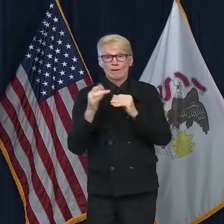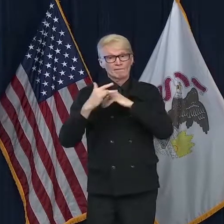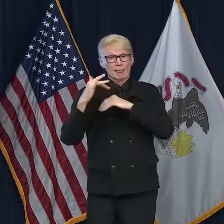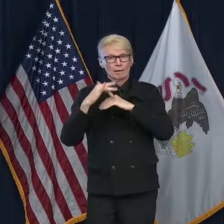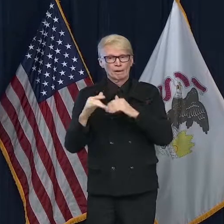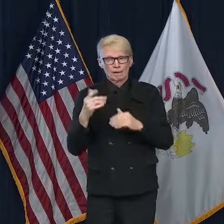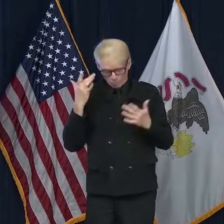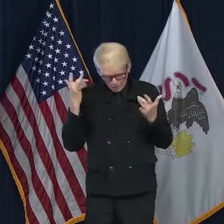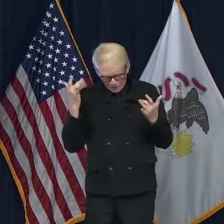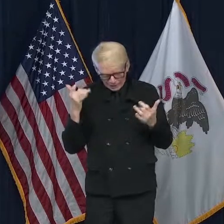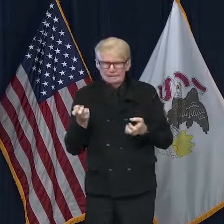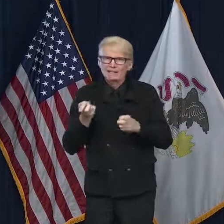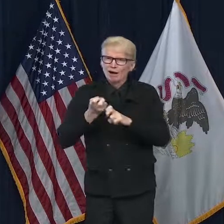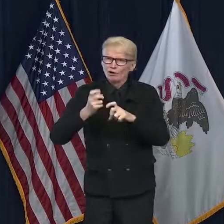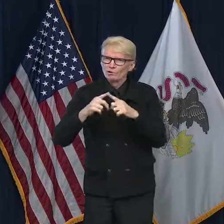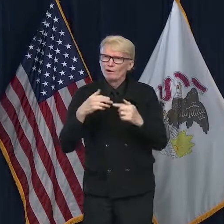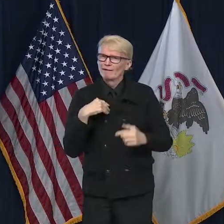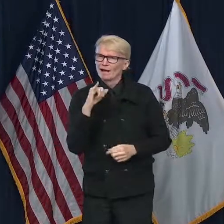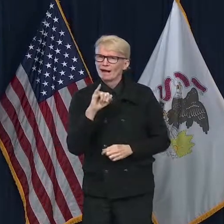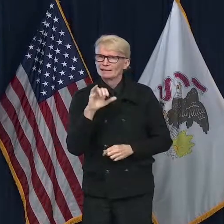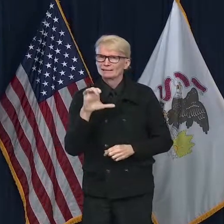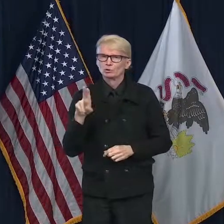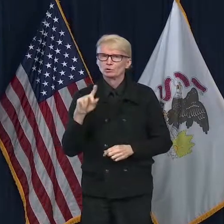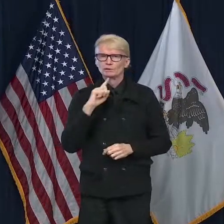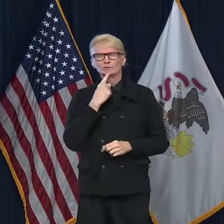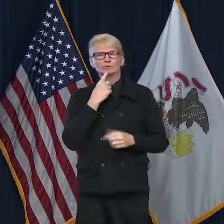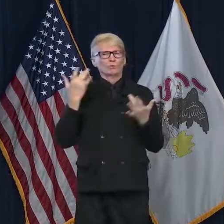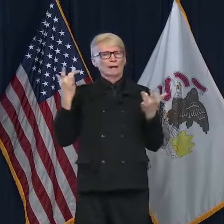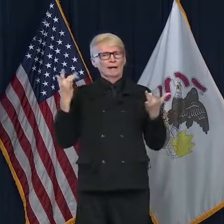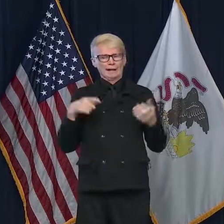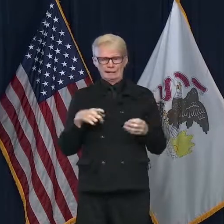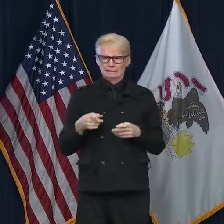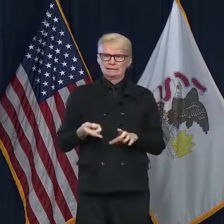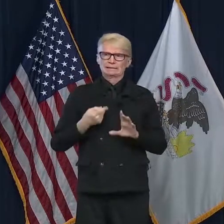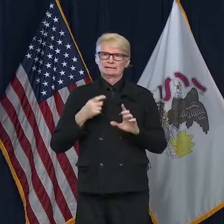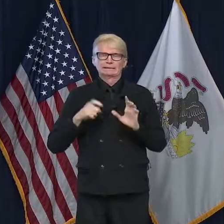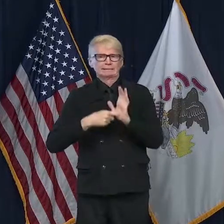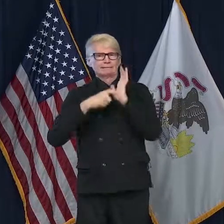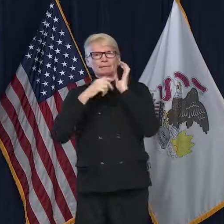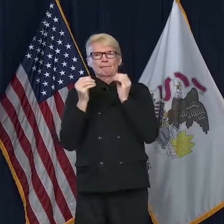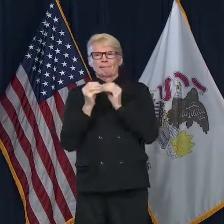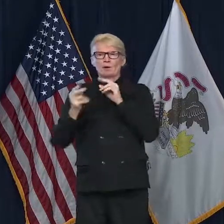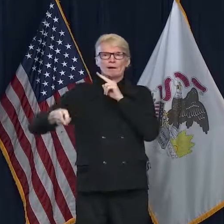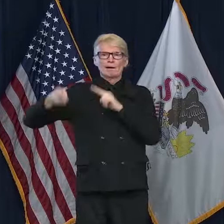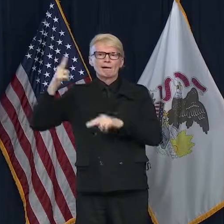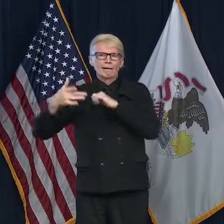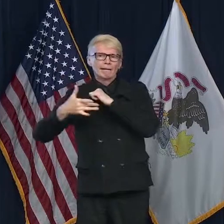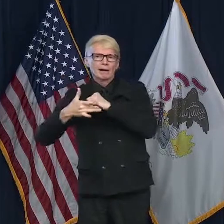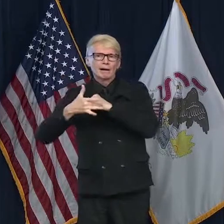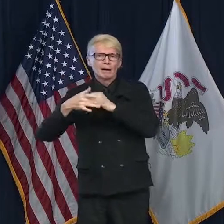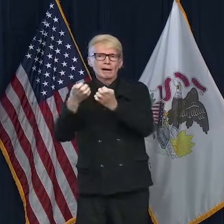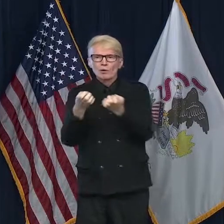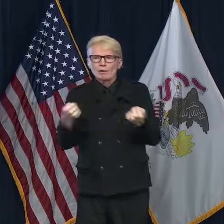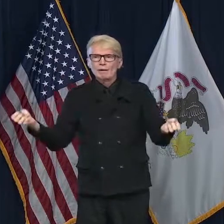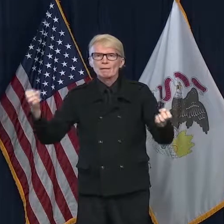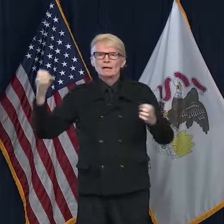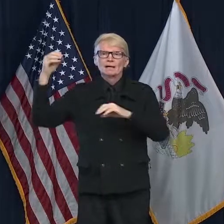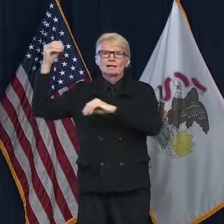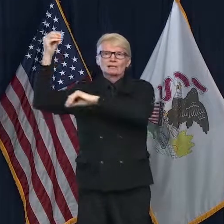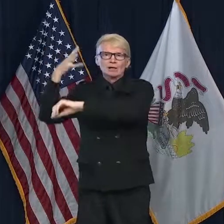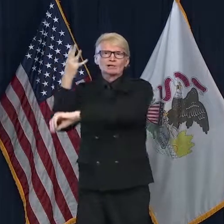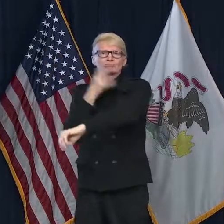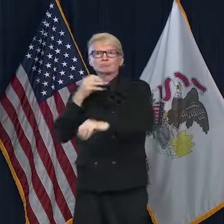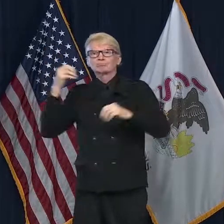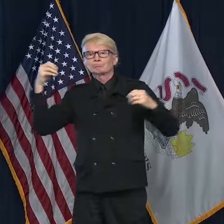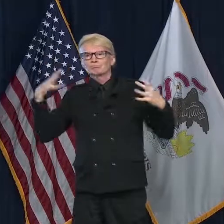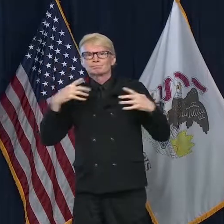create an ICU bed because of the intense amount of equipment, the high-tech equipment that's necessary. That's not